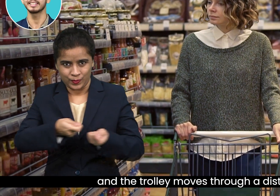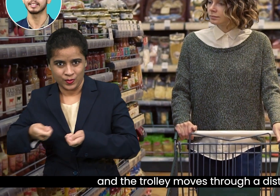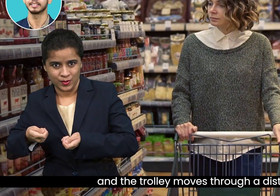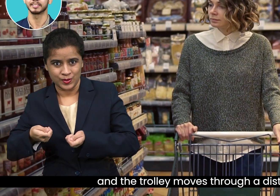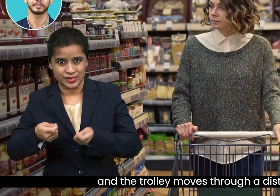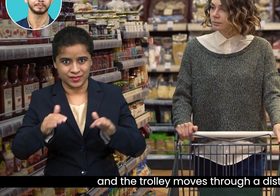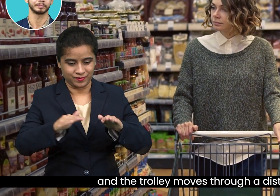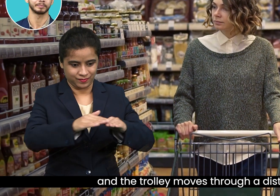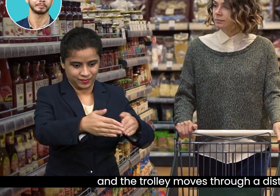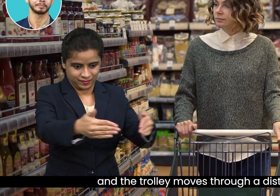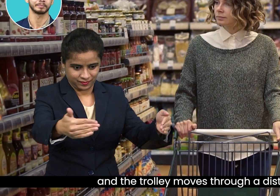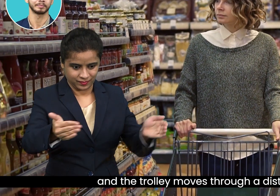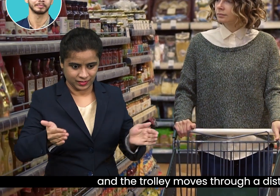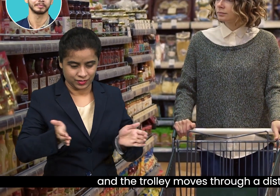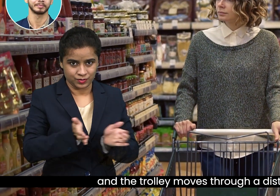through a distance.